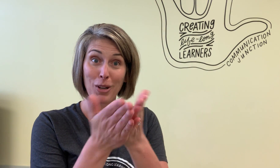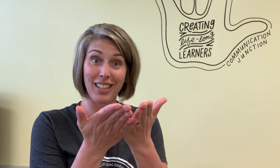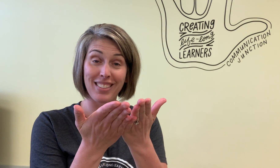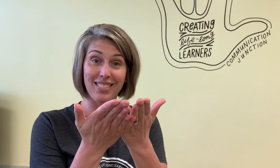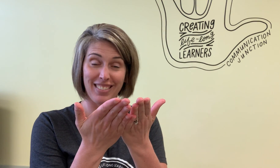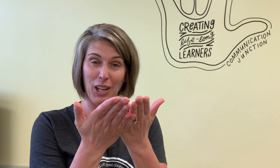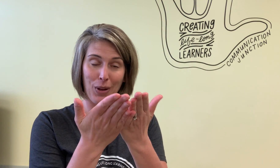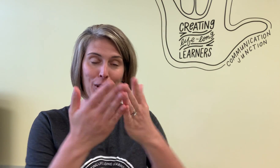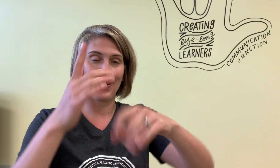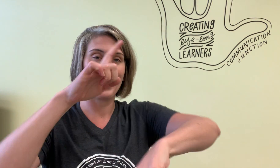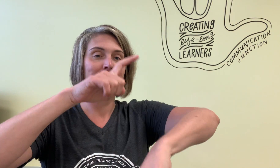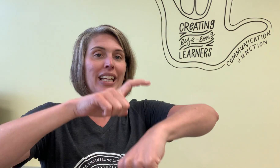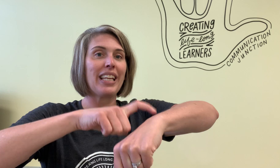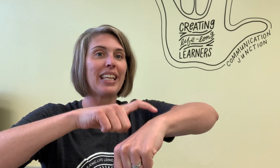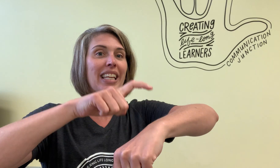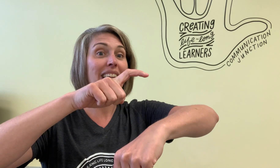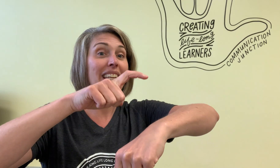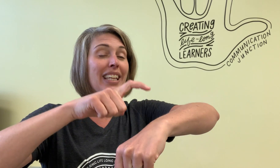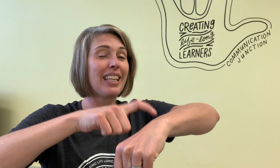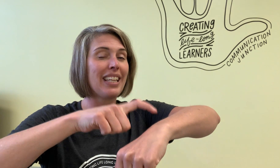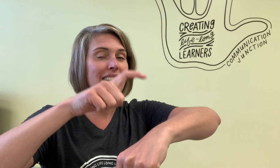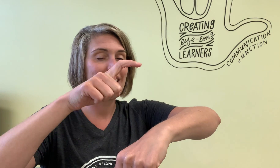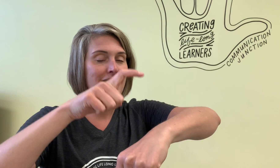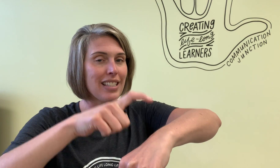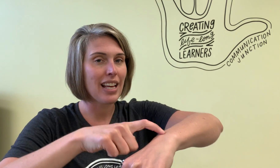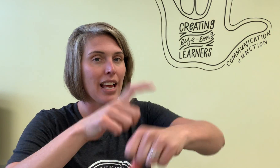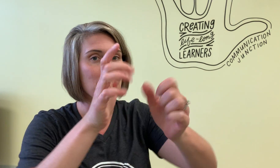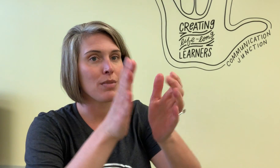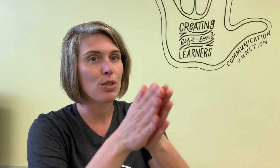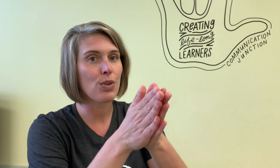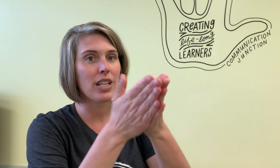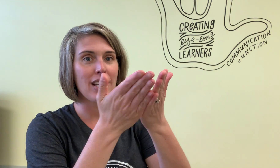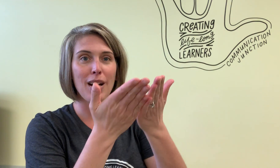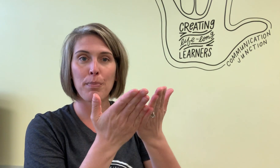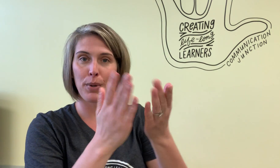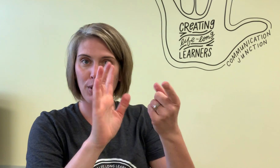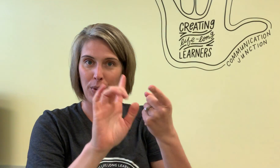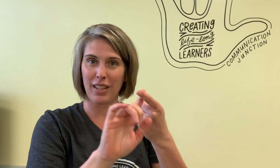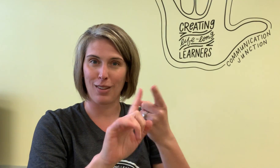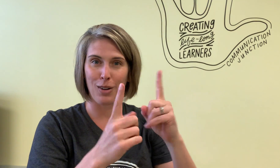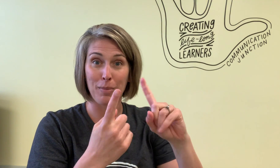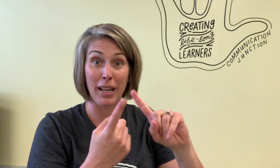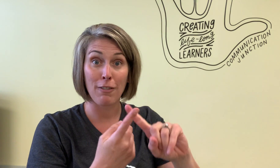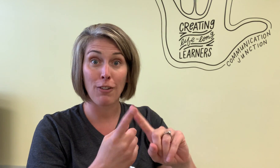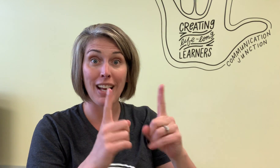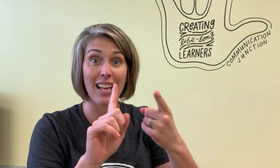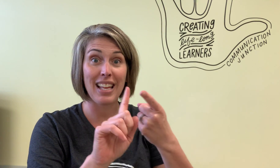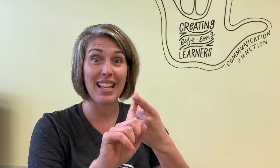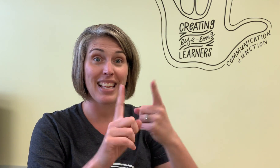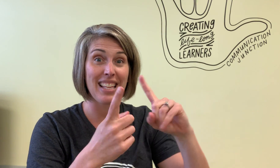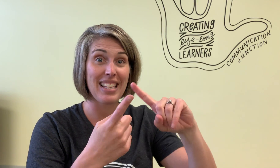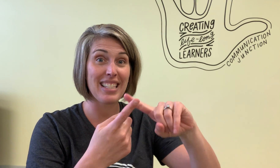book? Here we go. It is time to read a book with all my